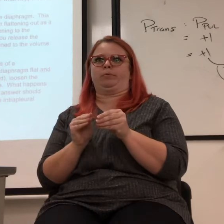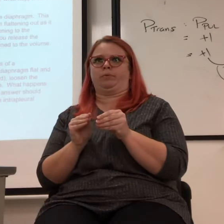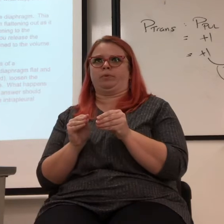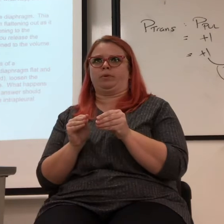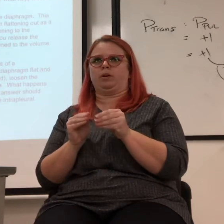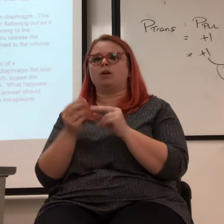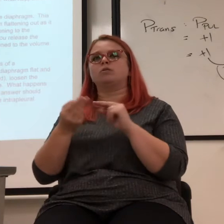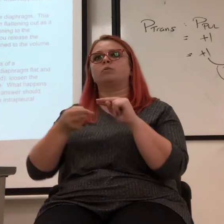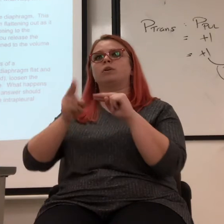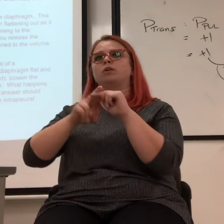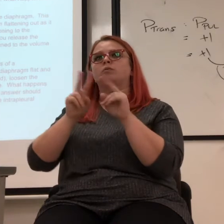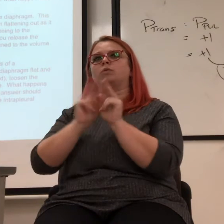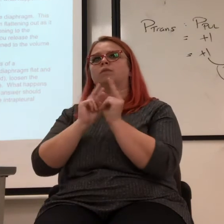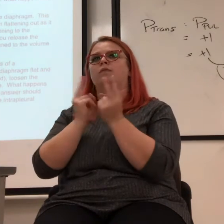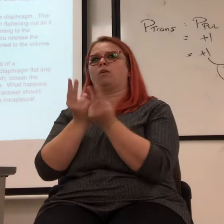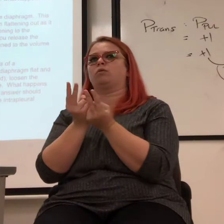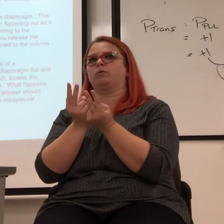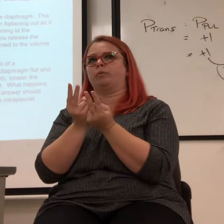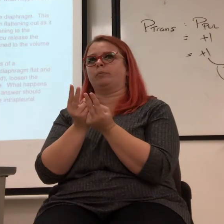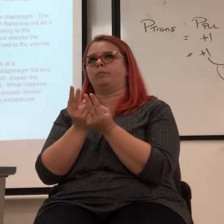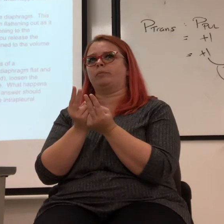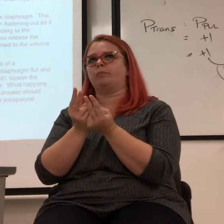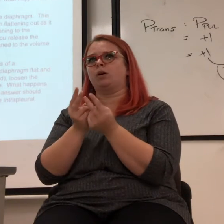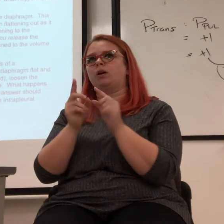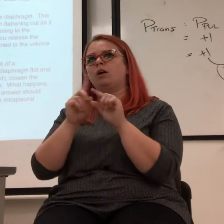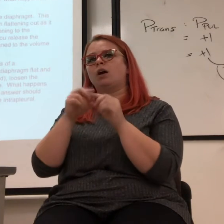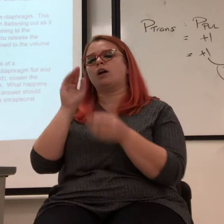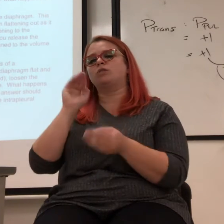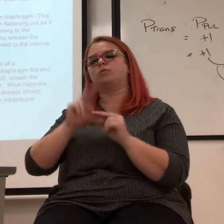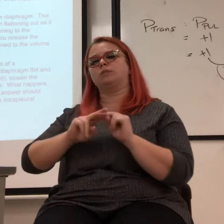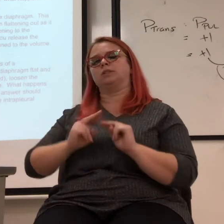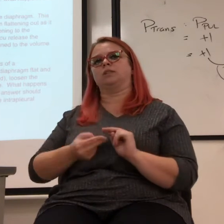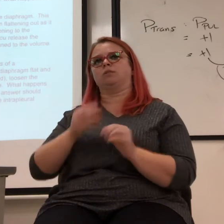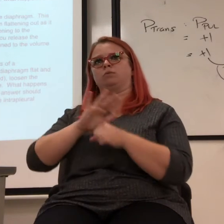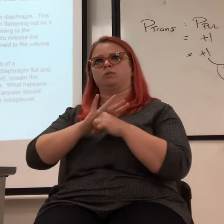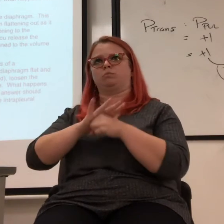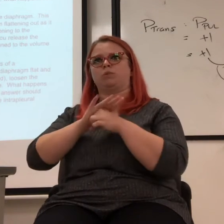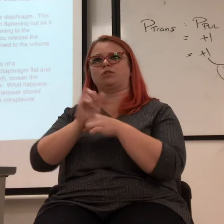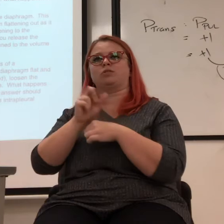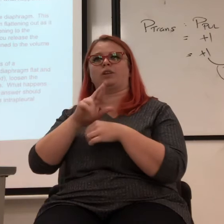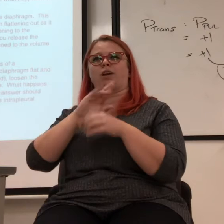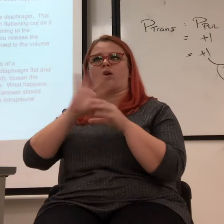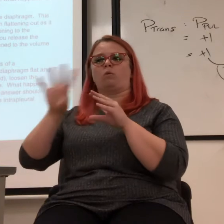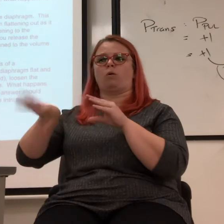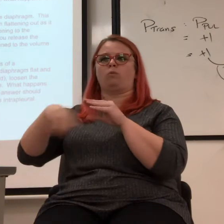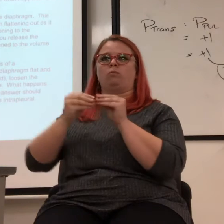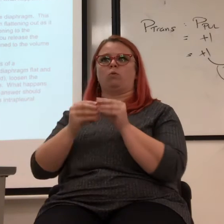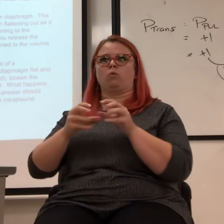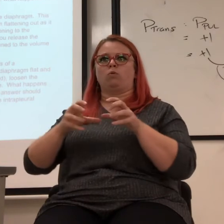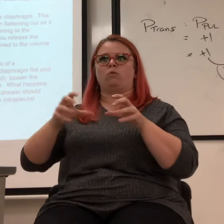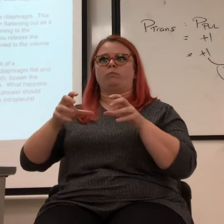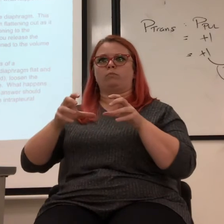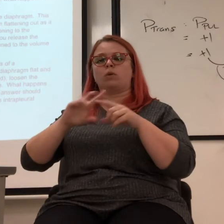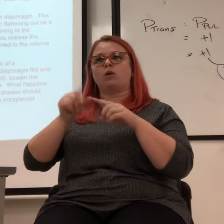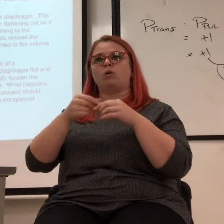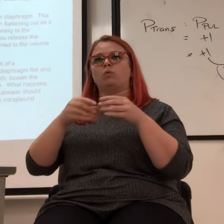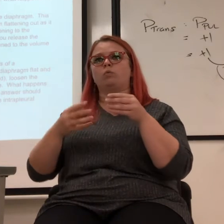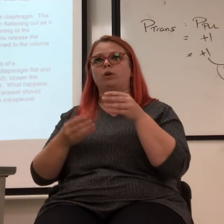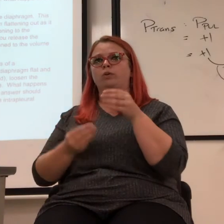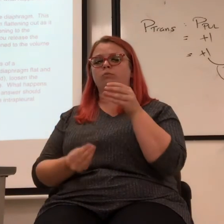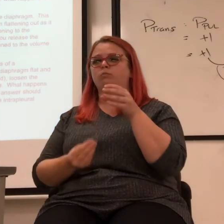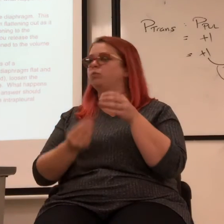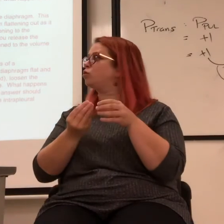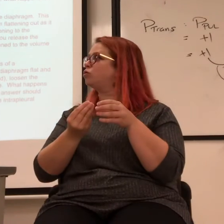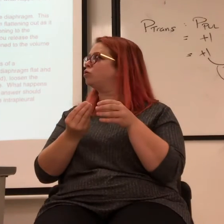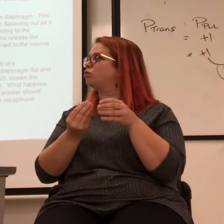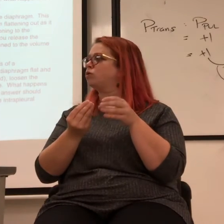You increase the volume, you decrease the pressure, air rushes in. Okay, and you push out, they deflate because